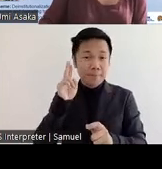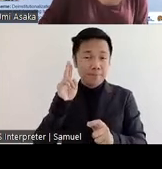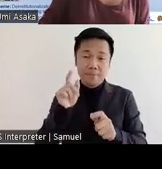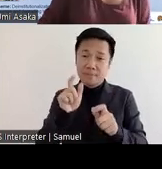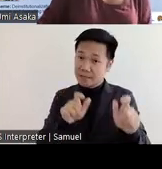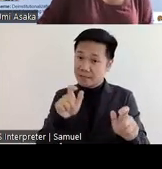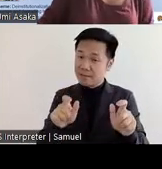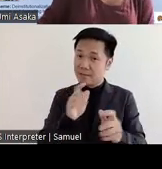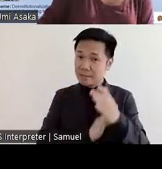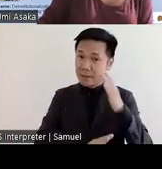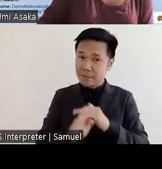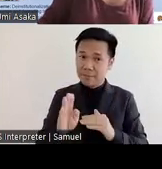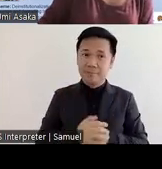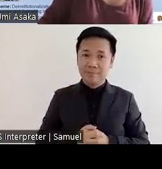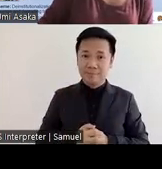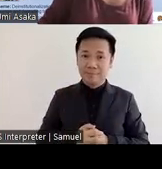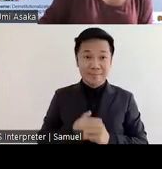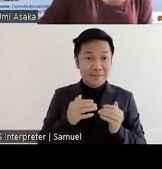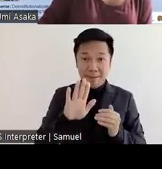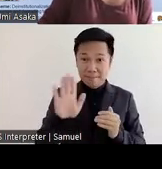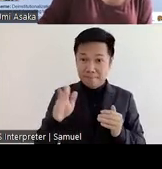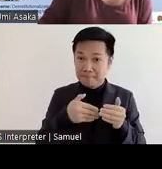The one after, please.